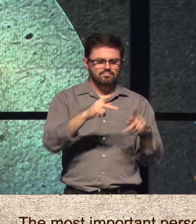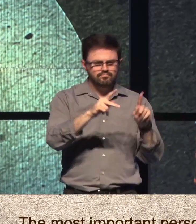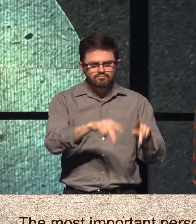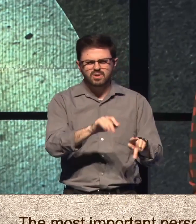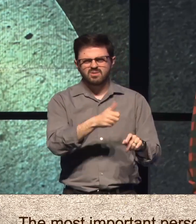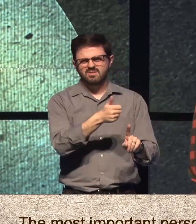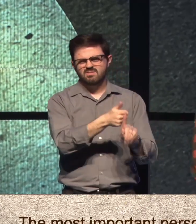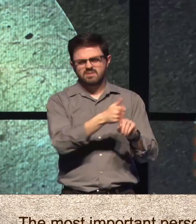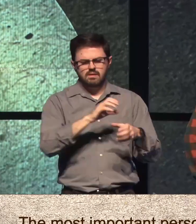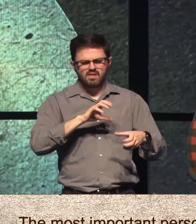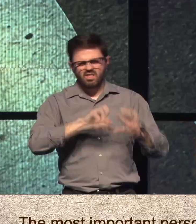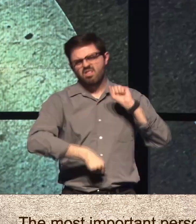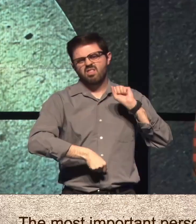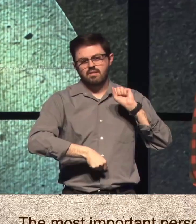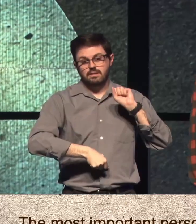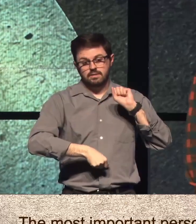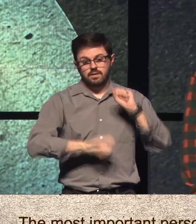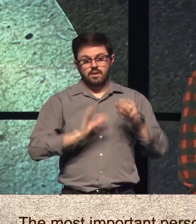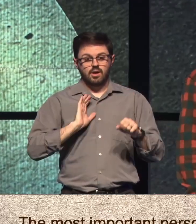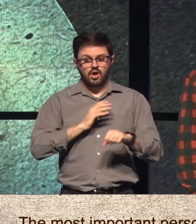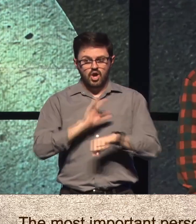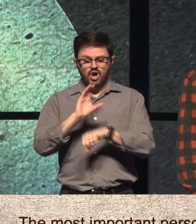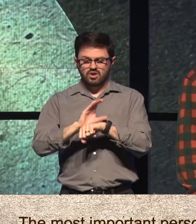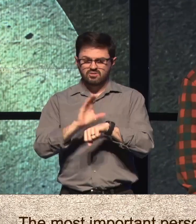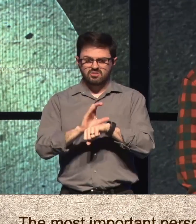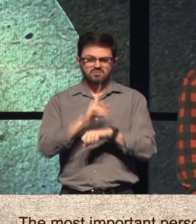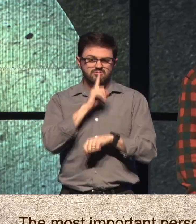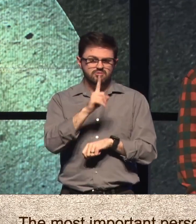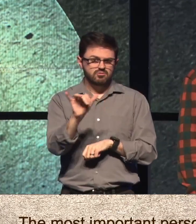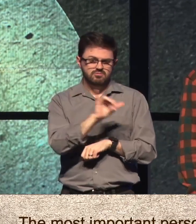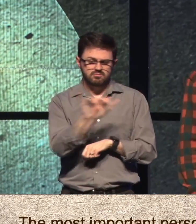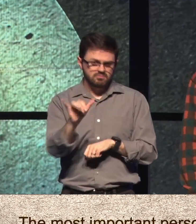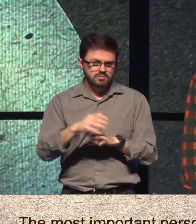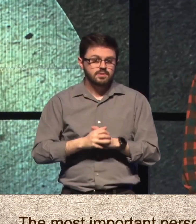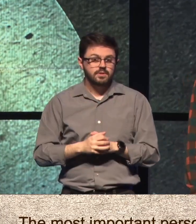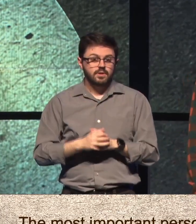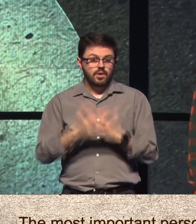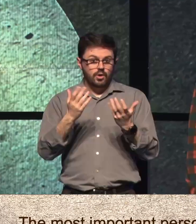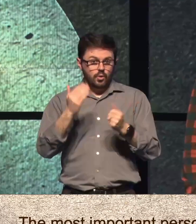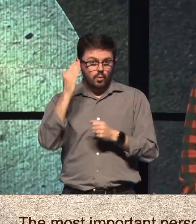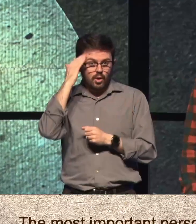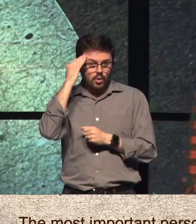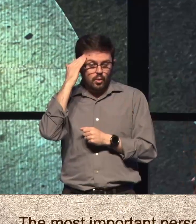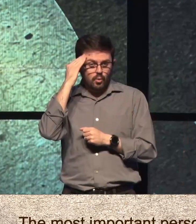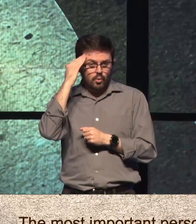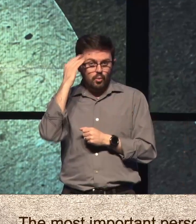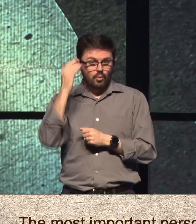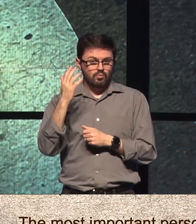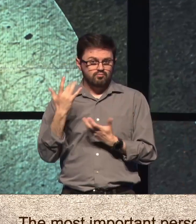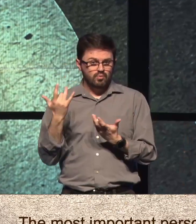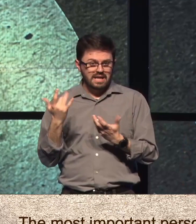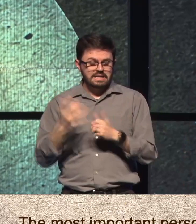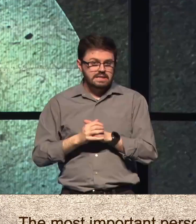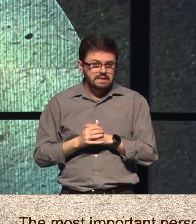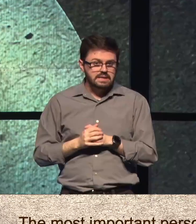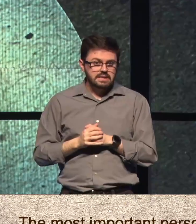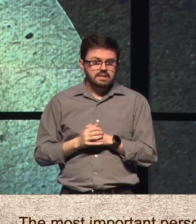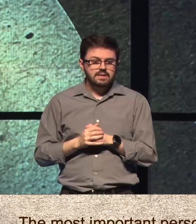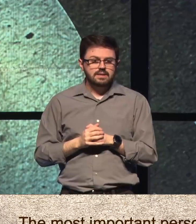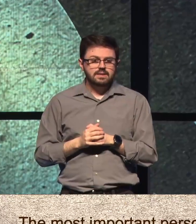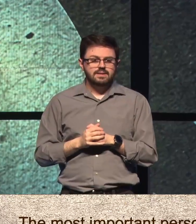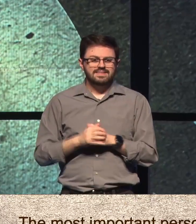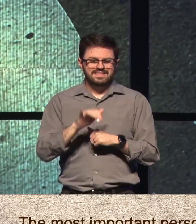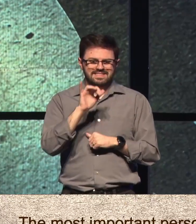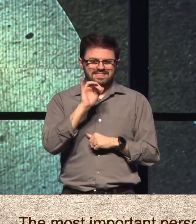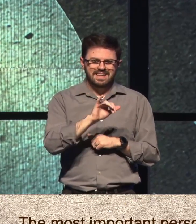most important person is always the person with the broken heart. And you want to know why they're the most important person? Because